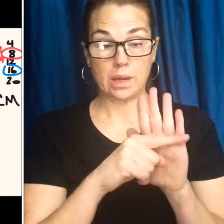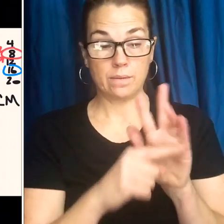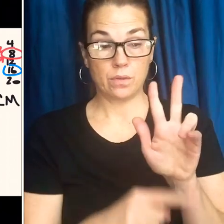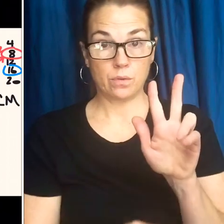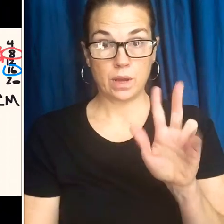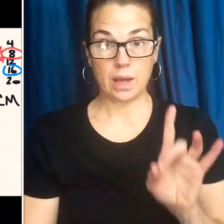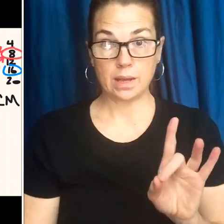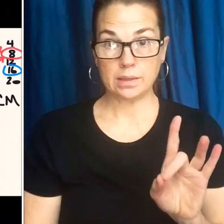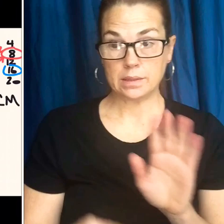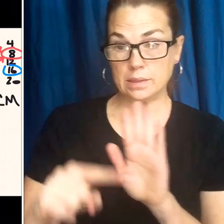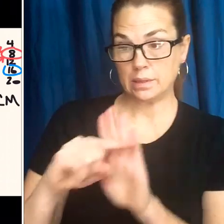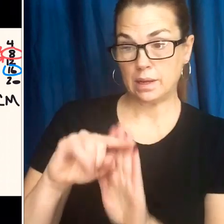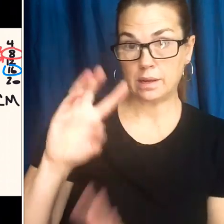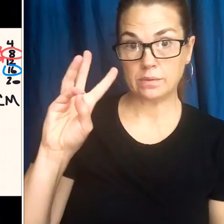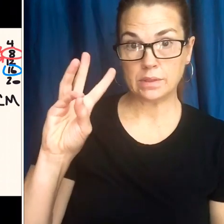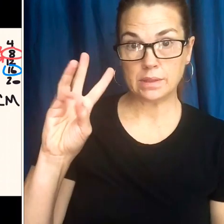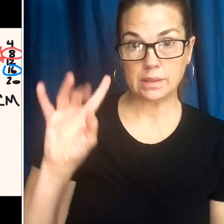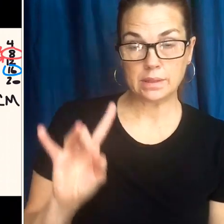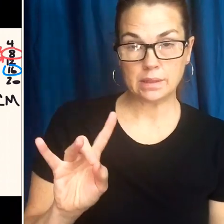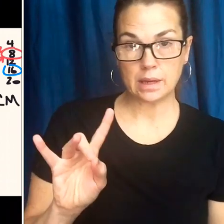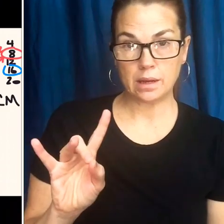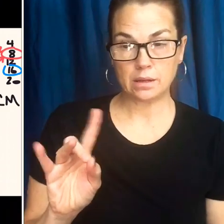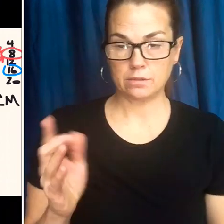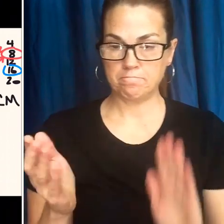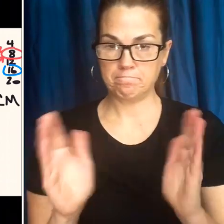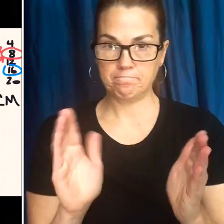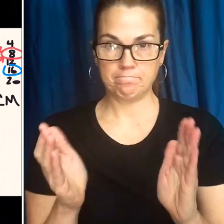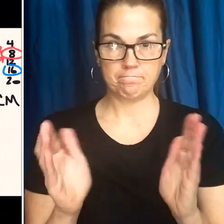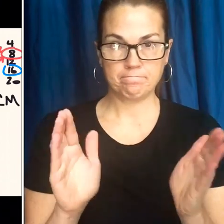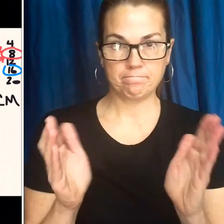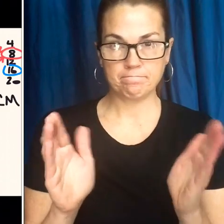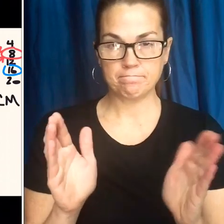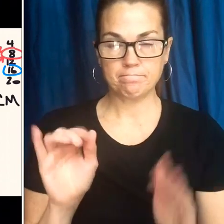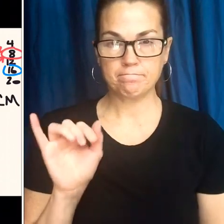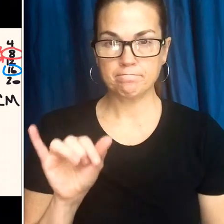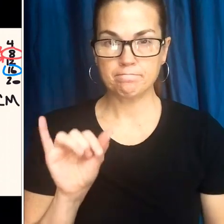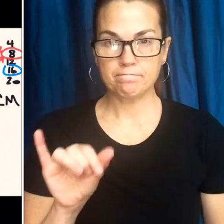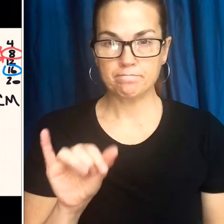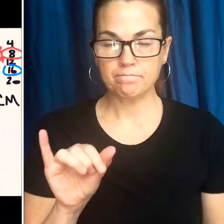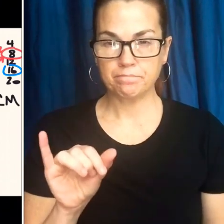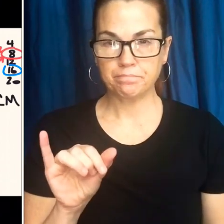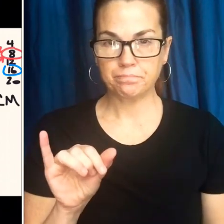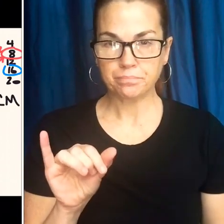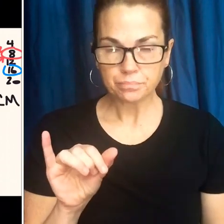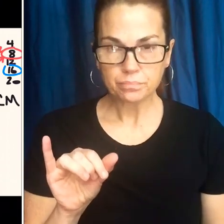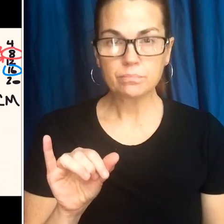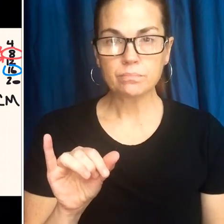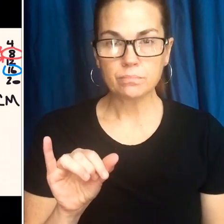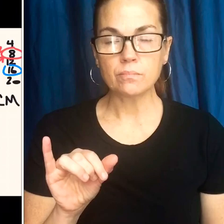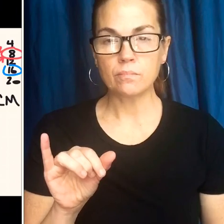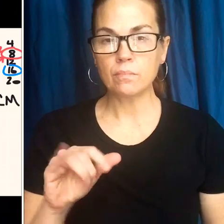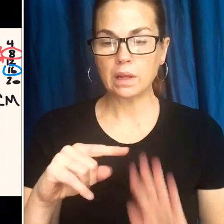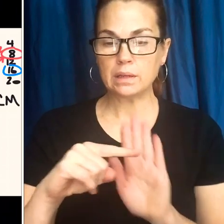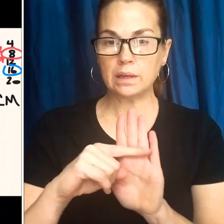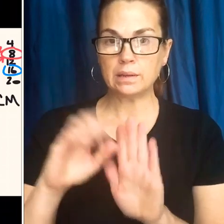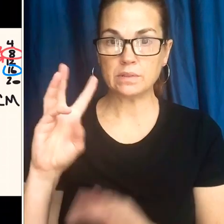That's more negative, which means it's going to be left, right? More negative